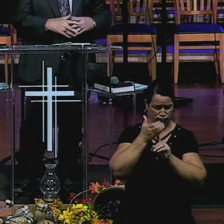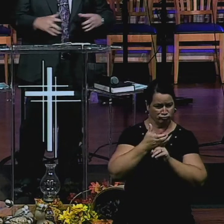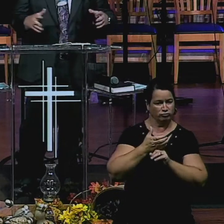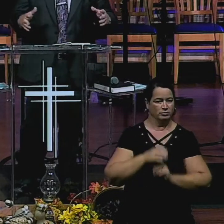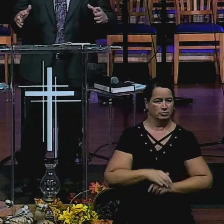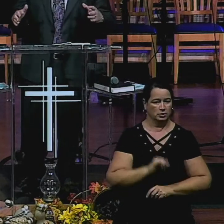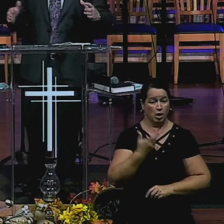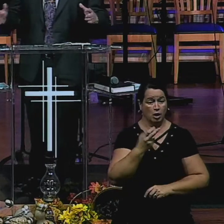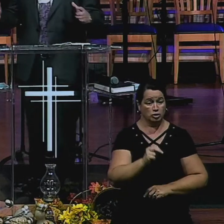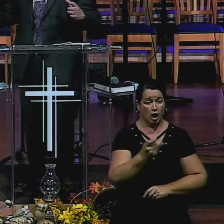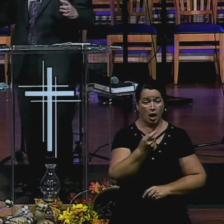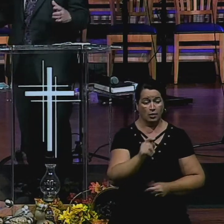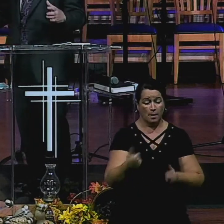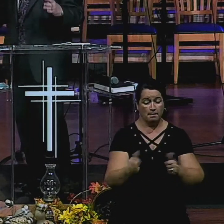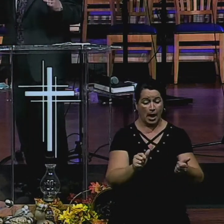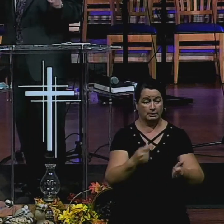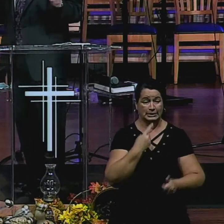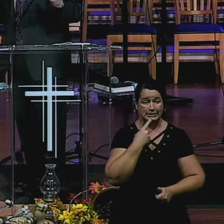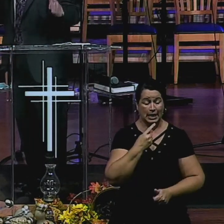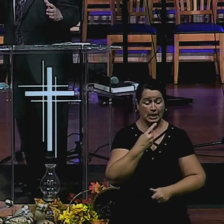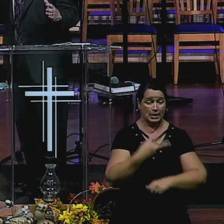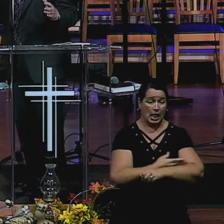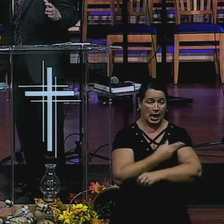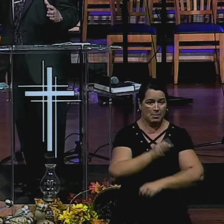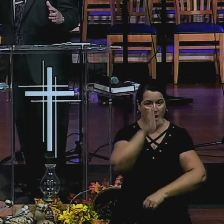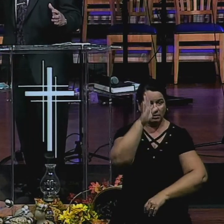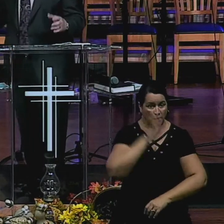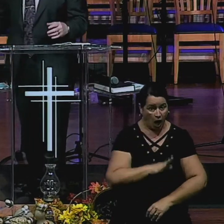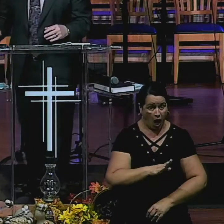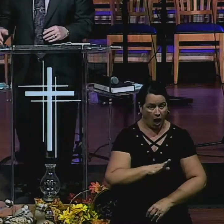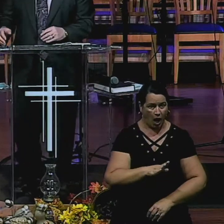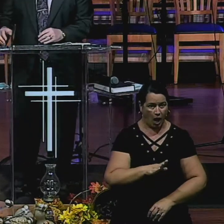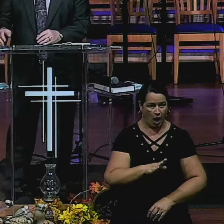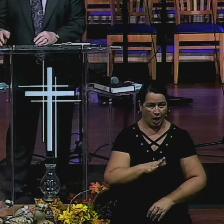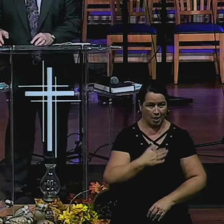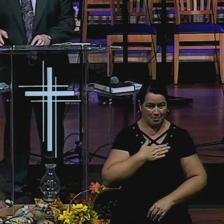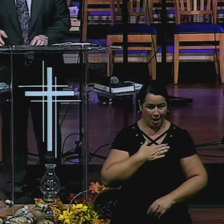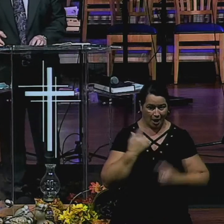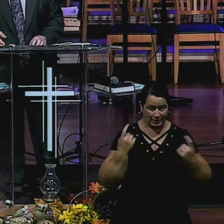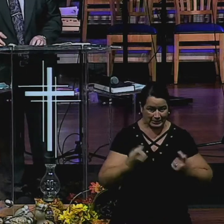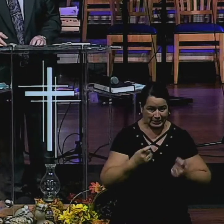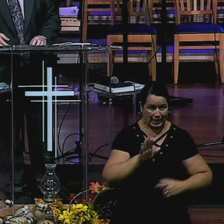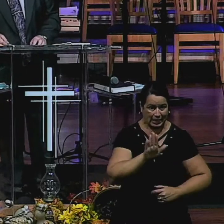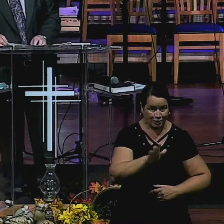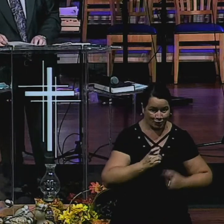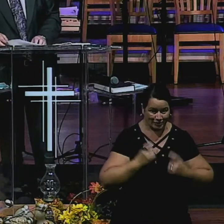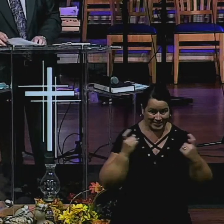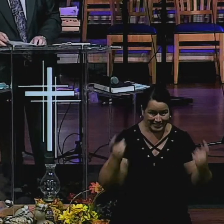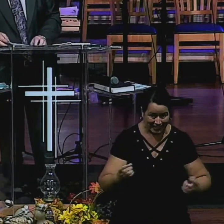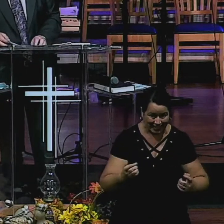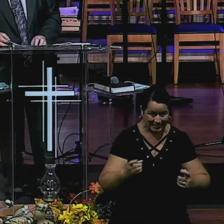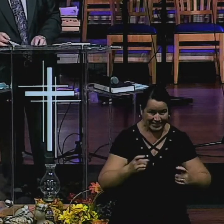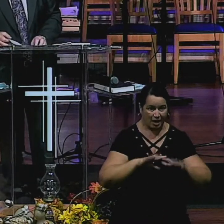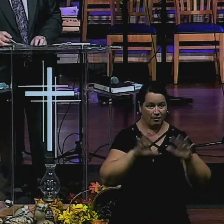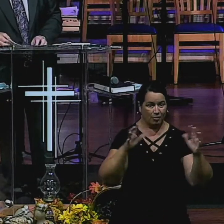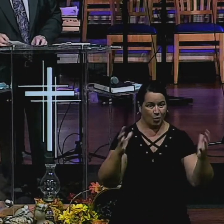said this, wow, the Lamb of God, which takes away the sin of the